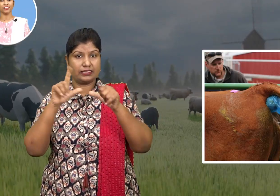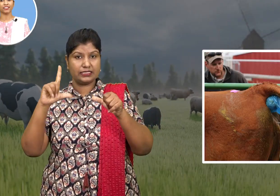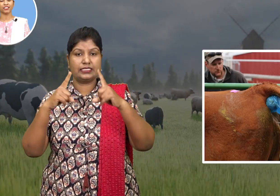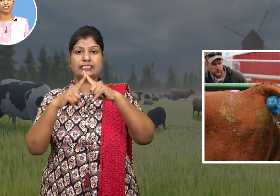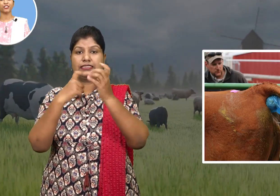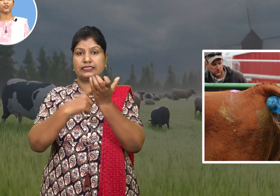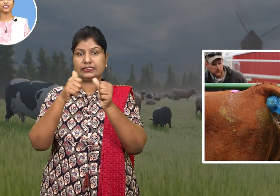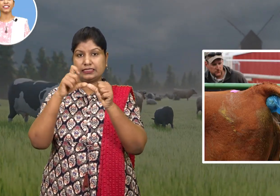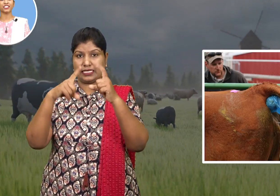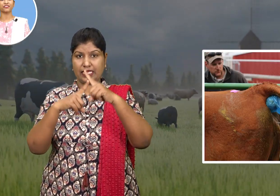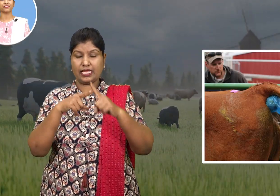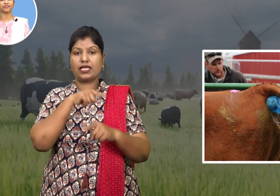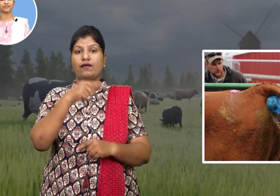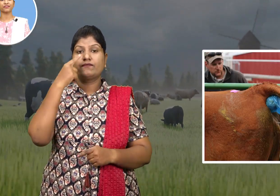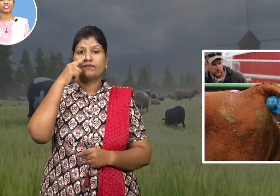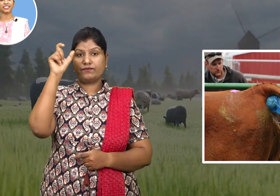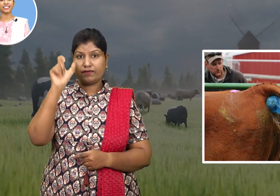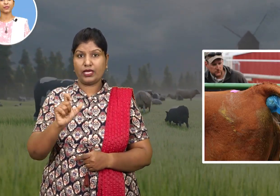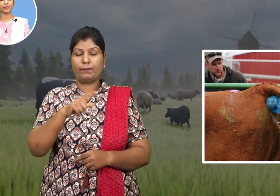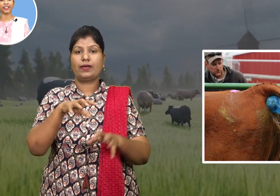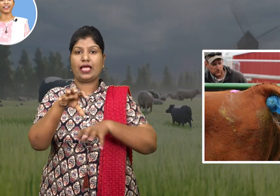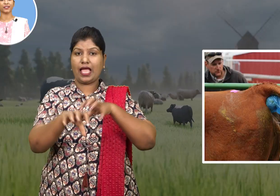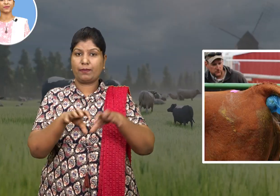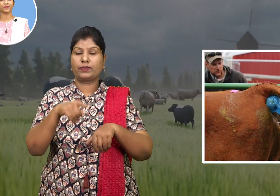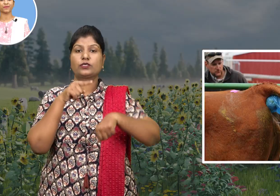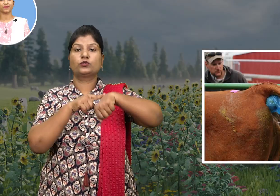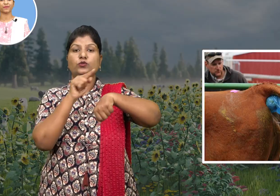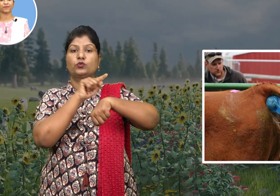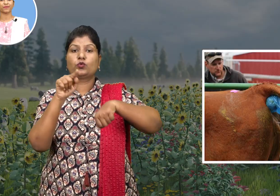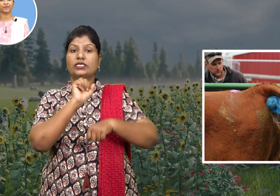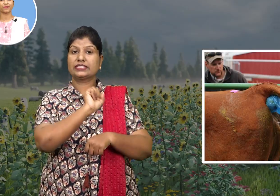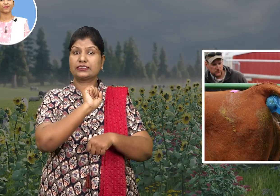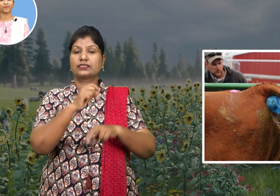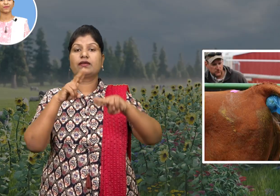animal during its fertility period.